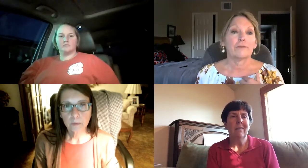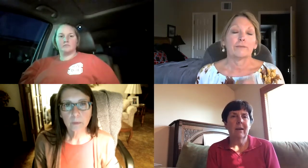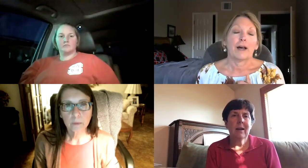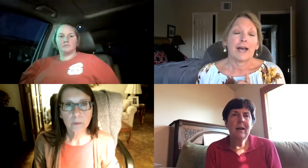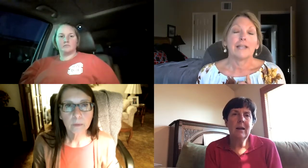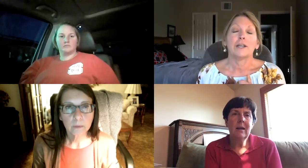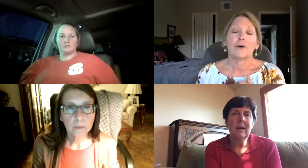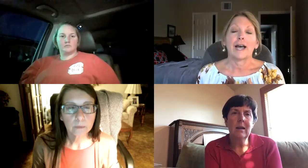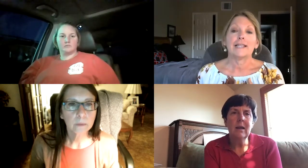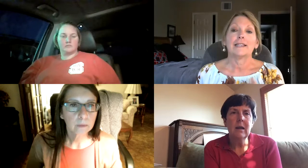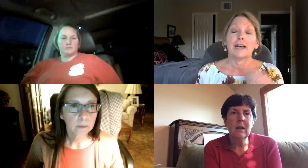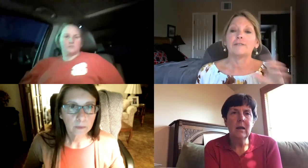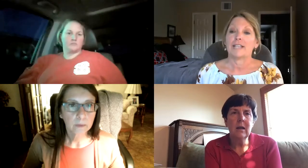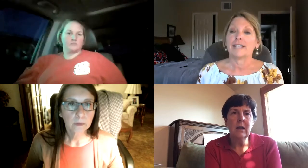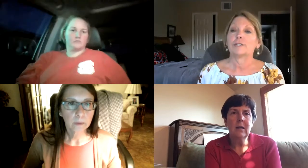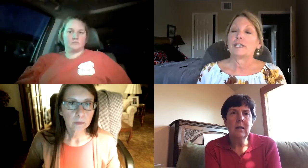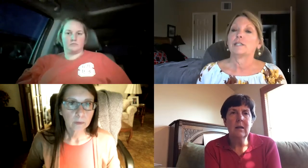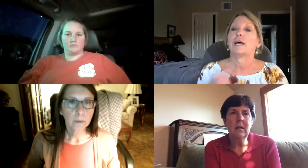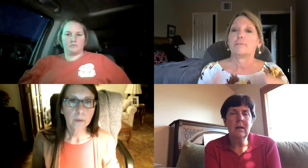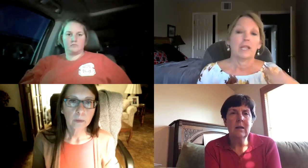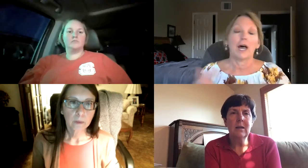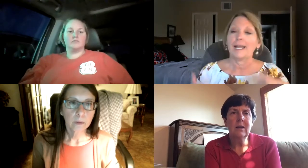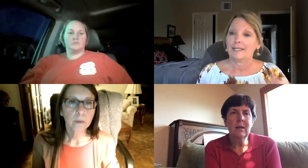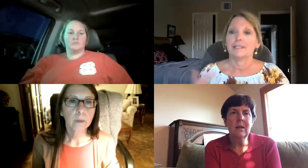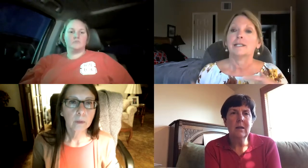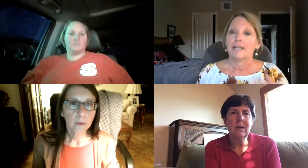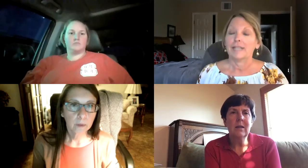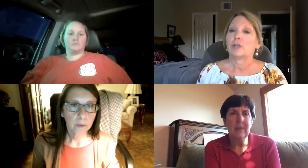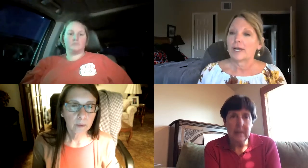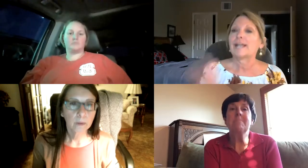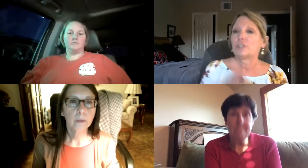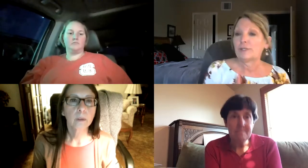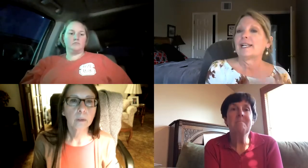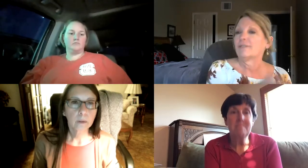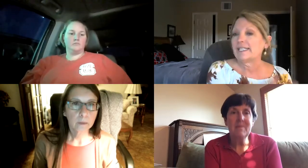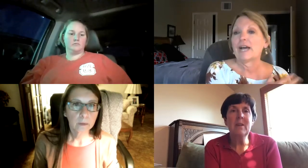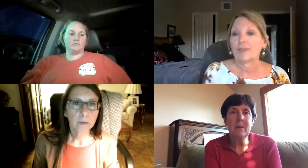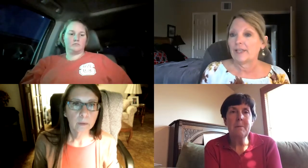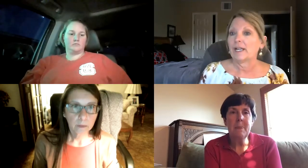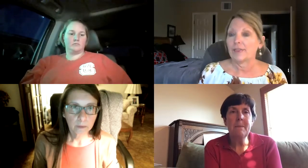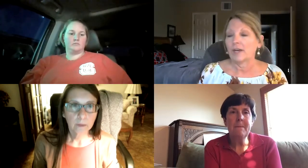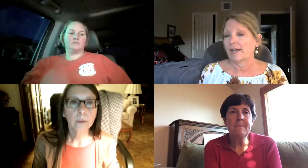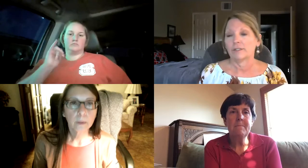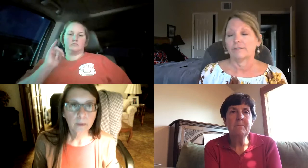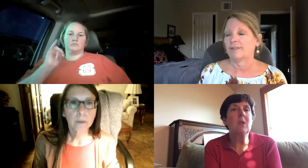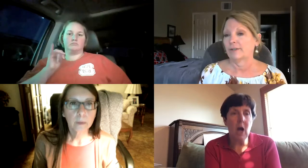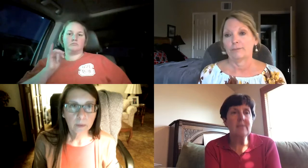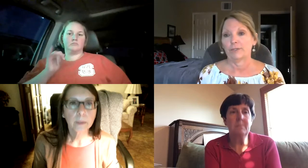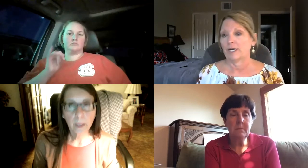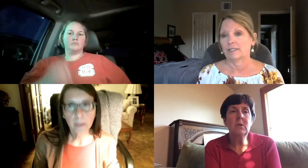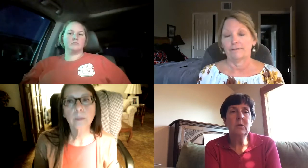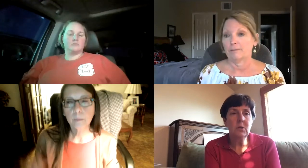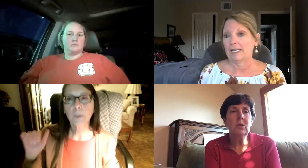all, I know I loved last week applying. And so I like doing that every now and then. I thought that was